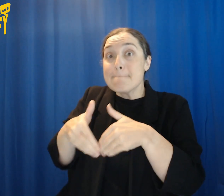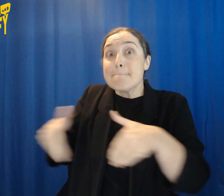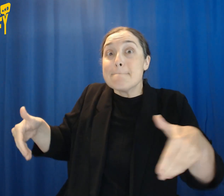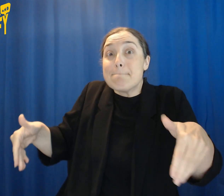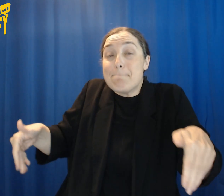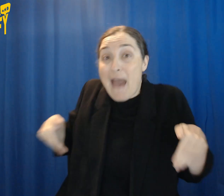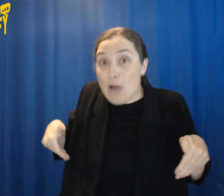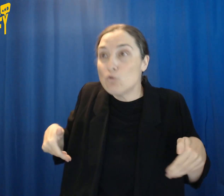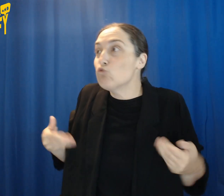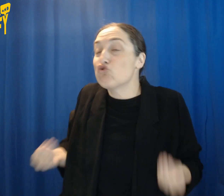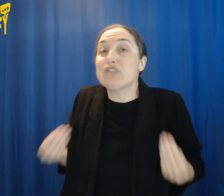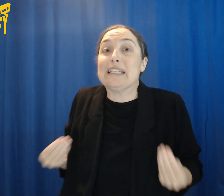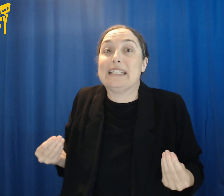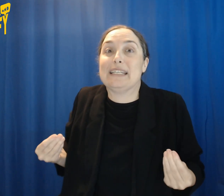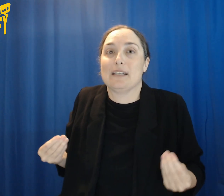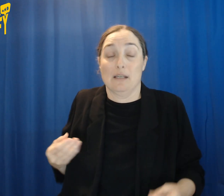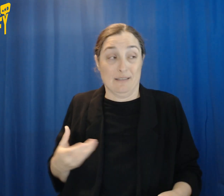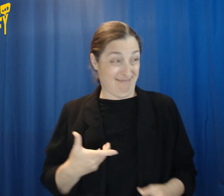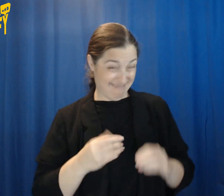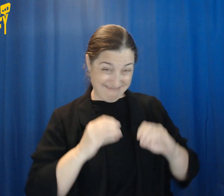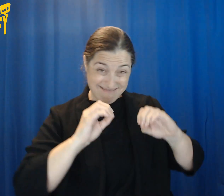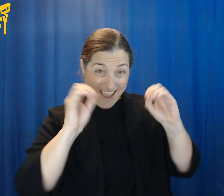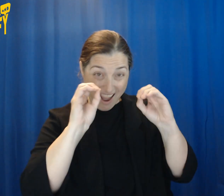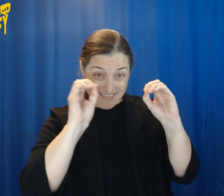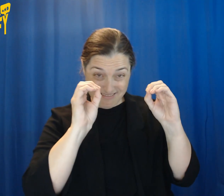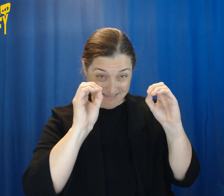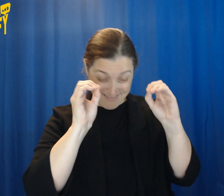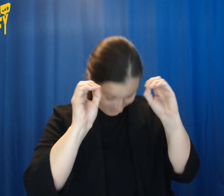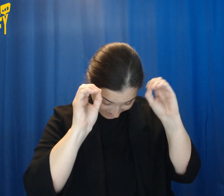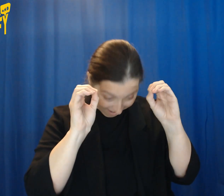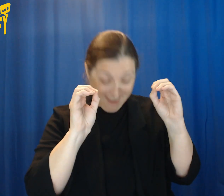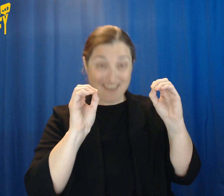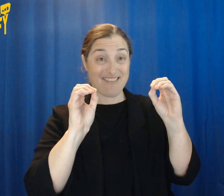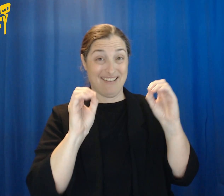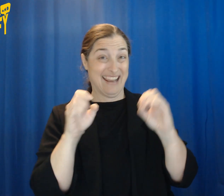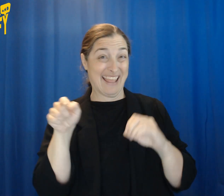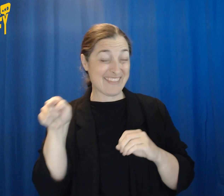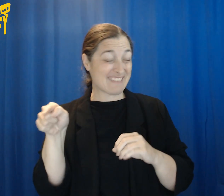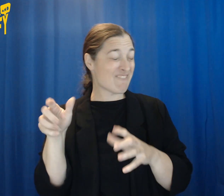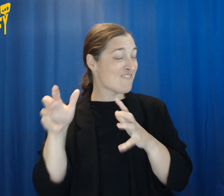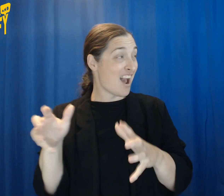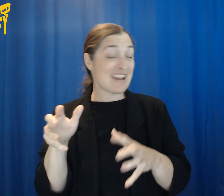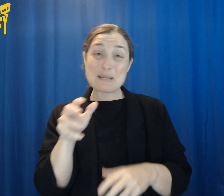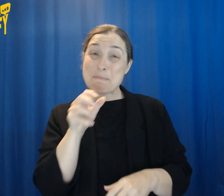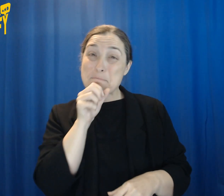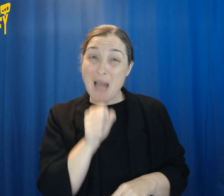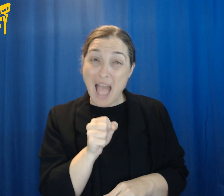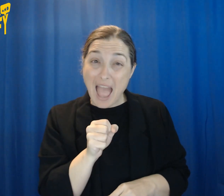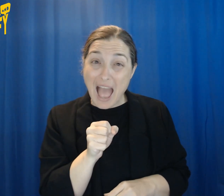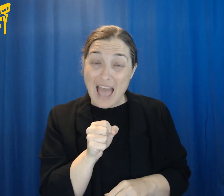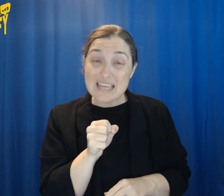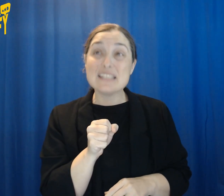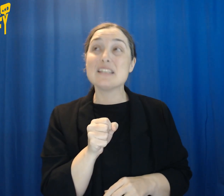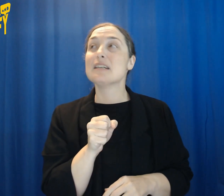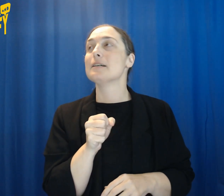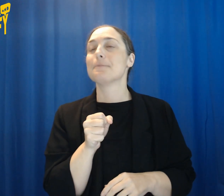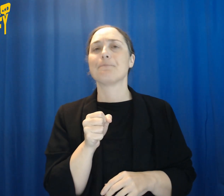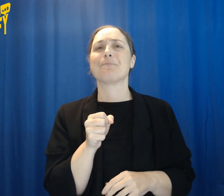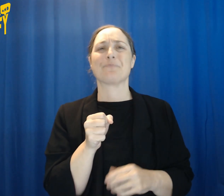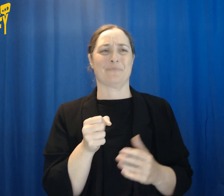are the boundaries? There was none. This fucking man was like to a 16-year-old